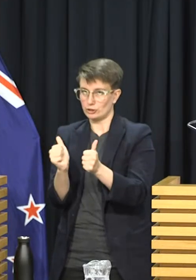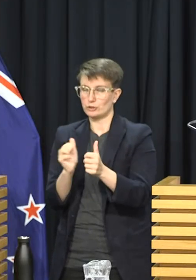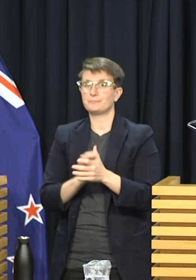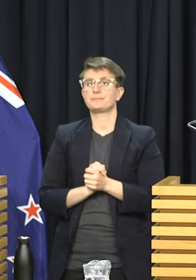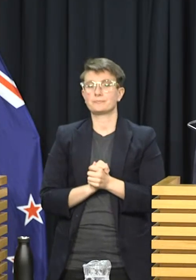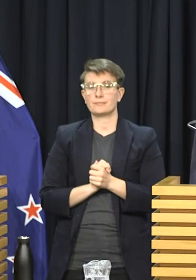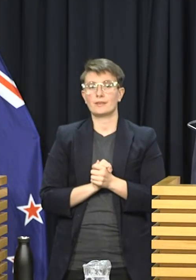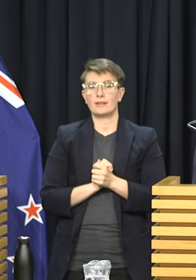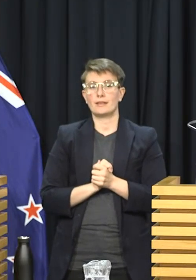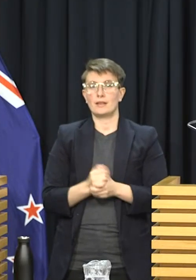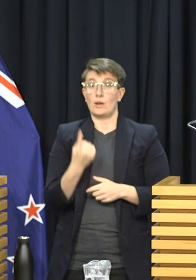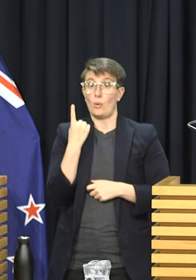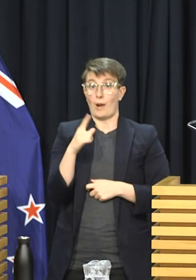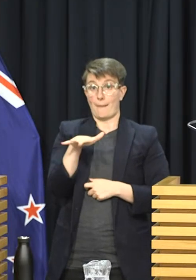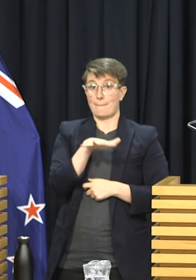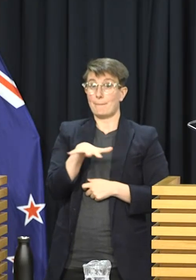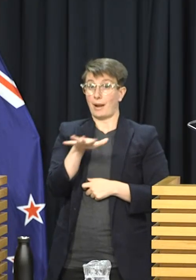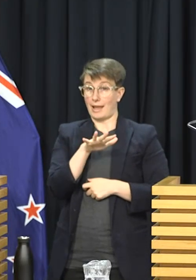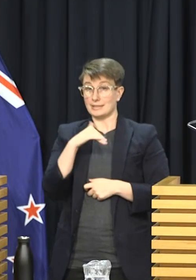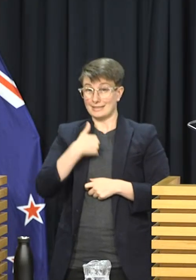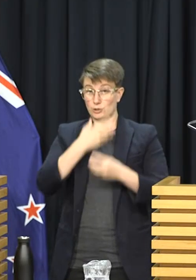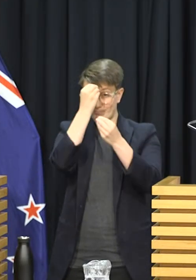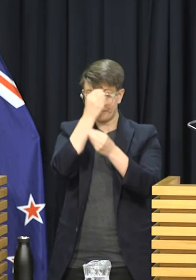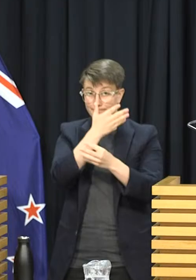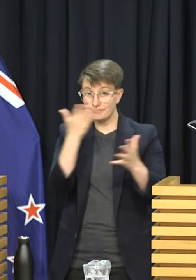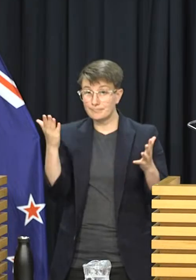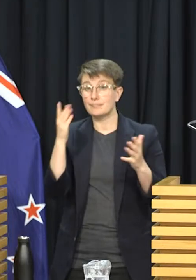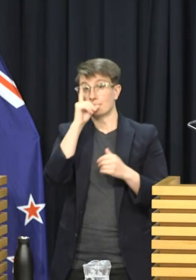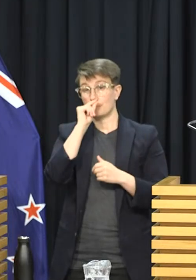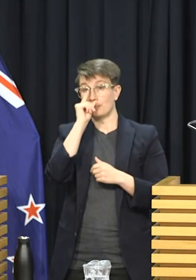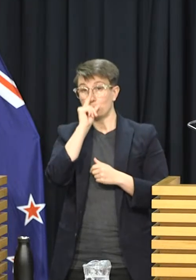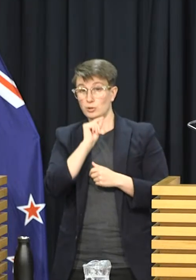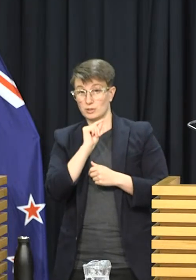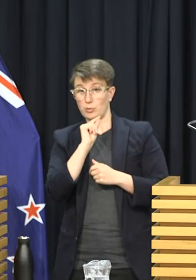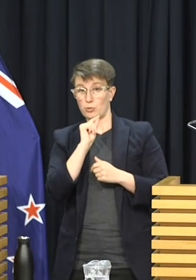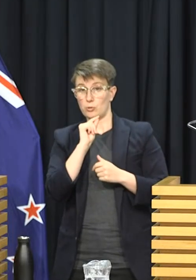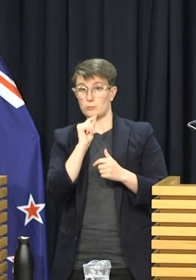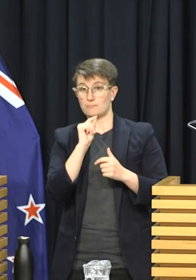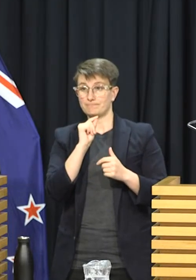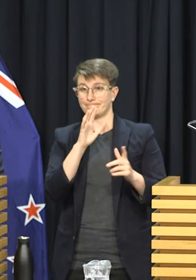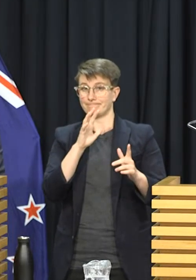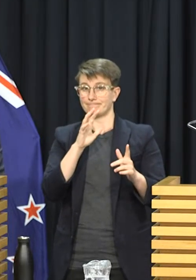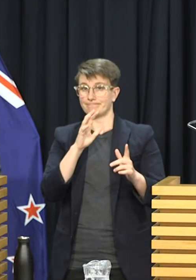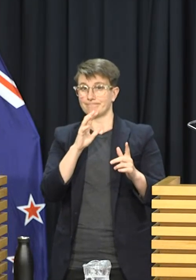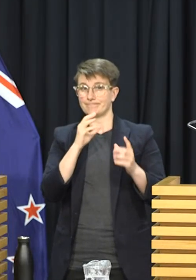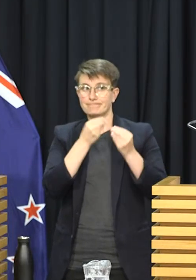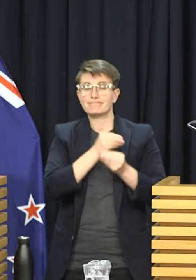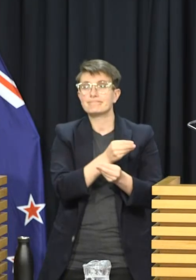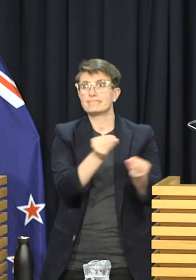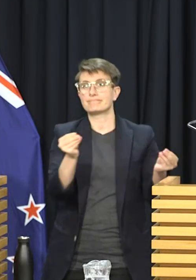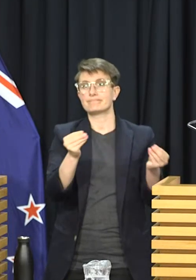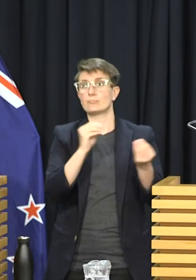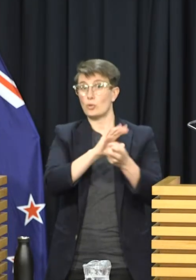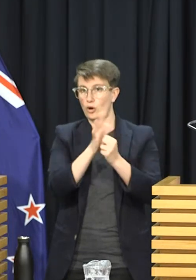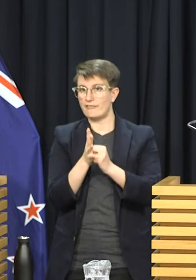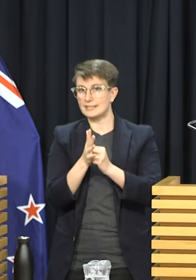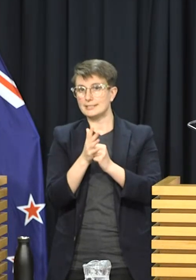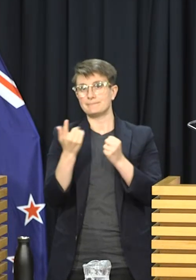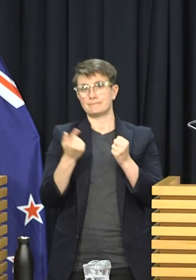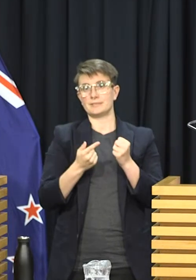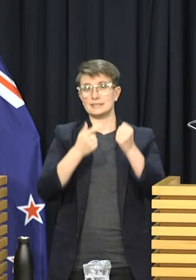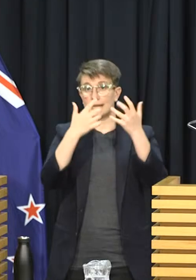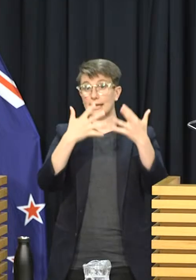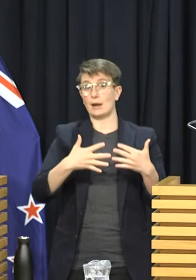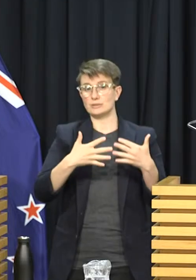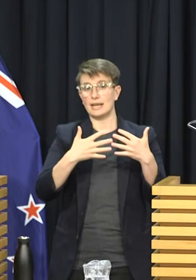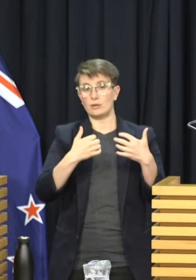location of interest. This is the Mount Roskill Countdown, which was visited briefly by the case for around 10 minutes on